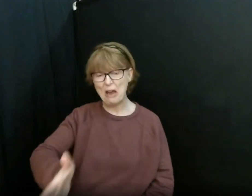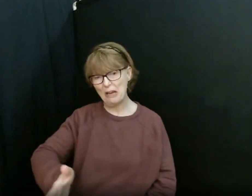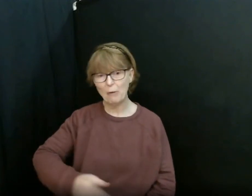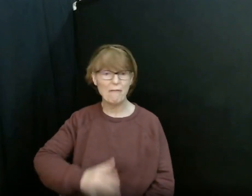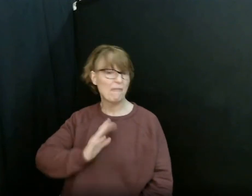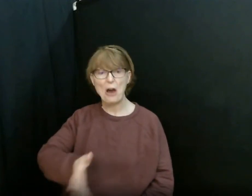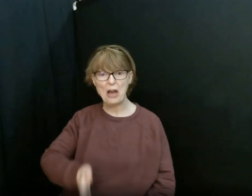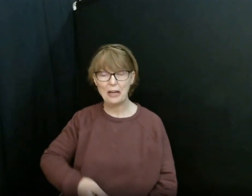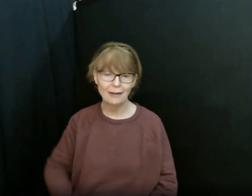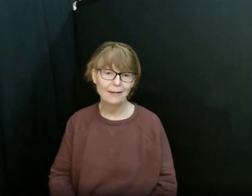fine. Well, fine.